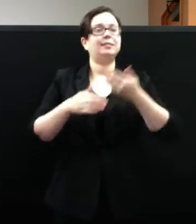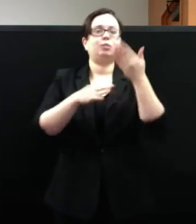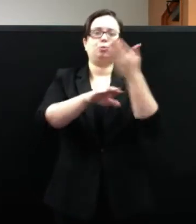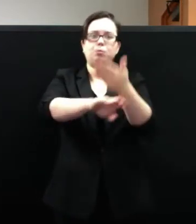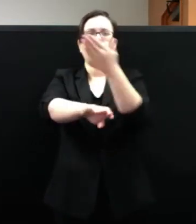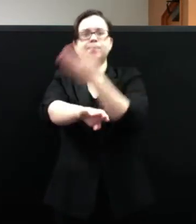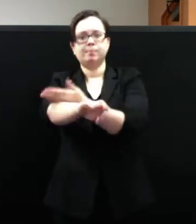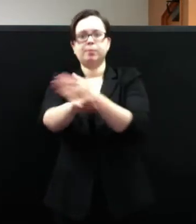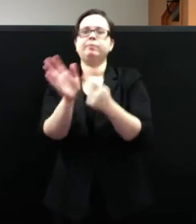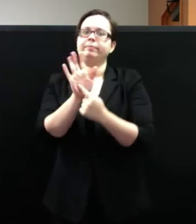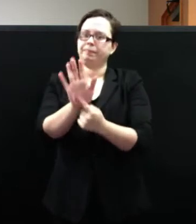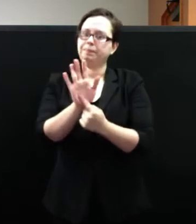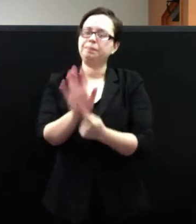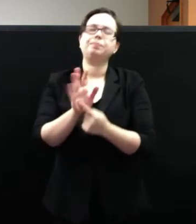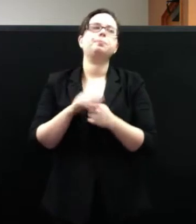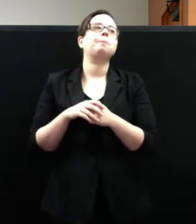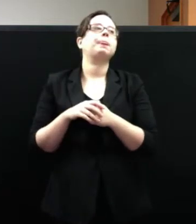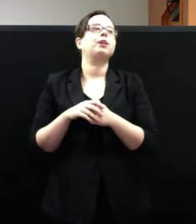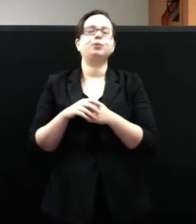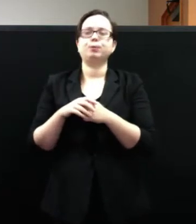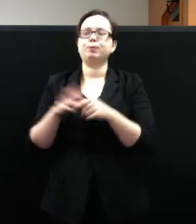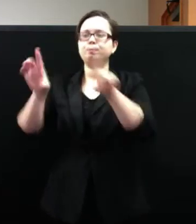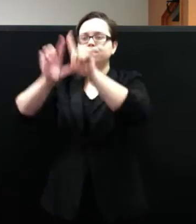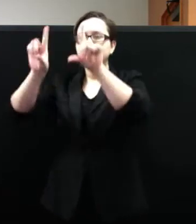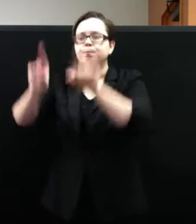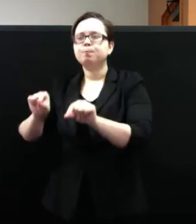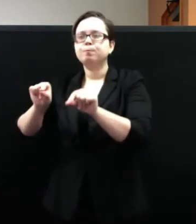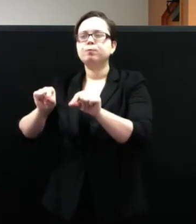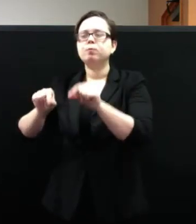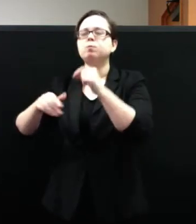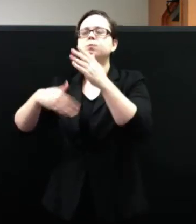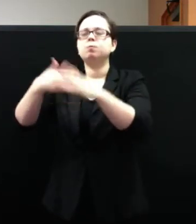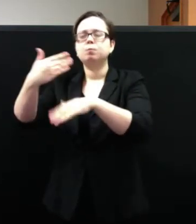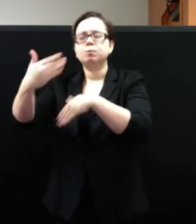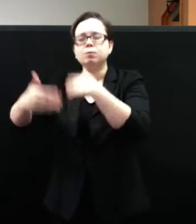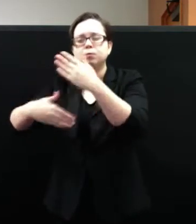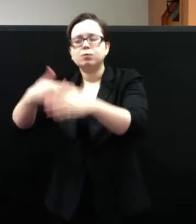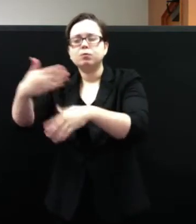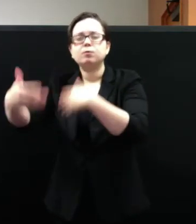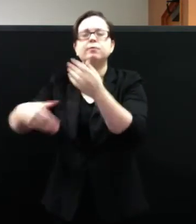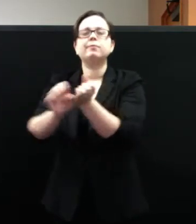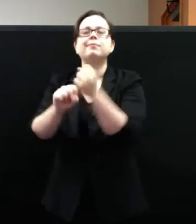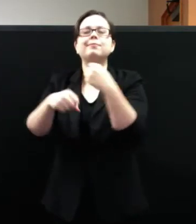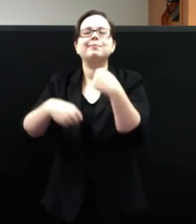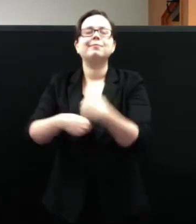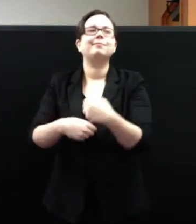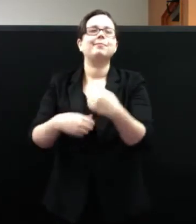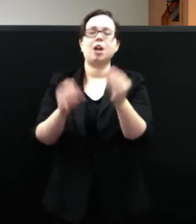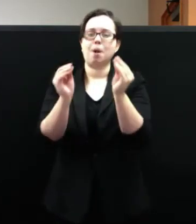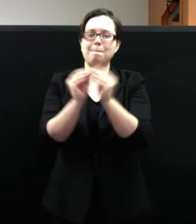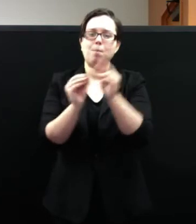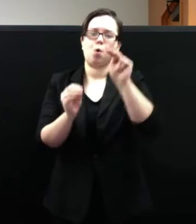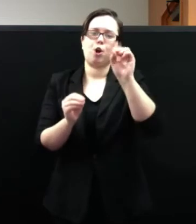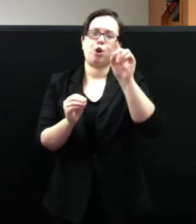note systems are not only more fluid, they generally produce way more nodes than static drawings. The drawings